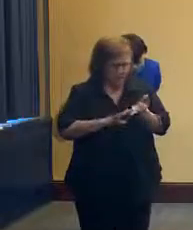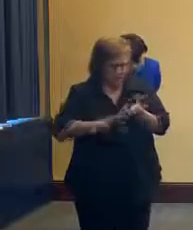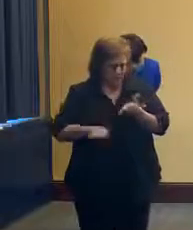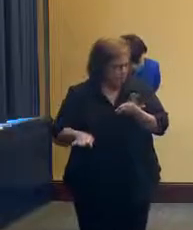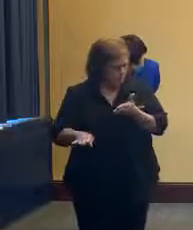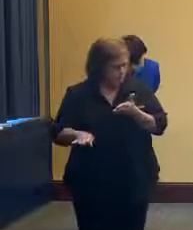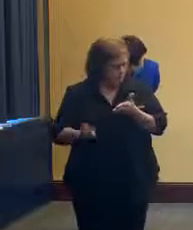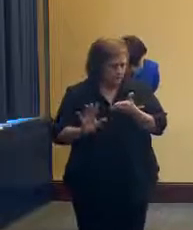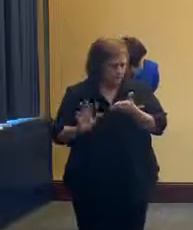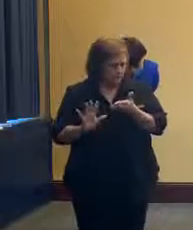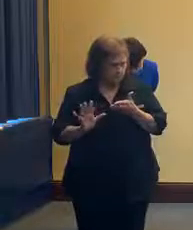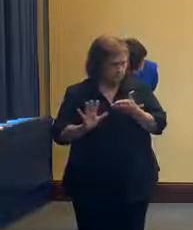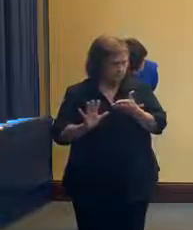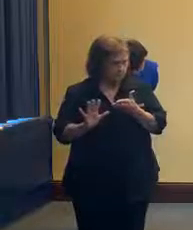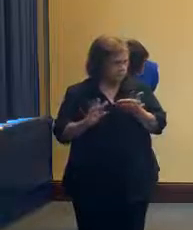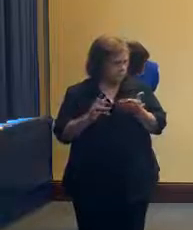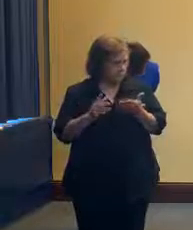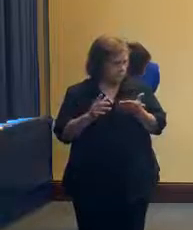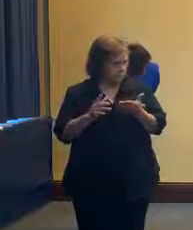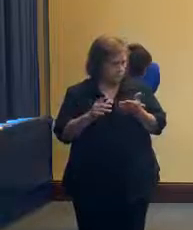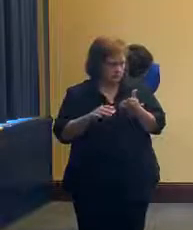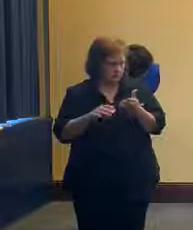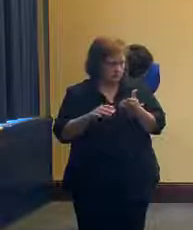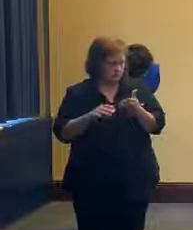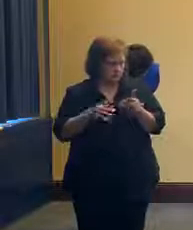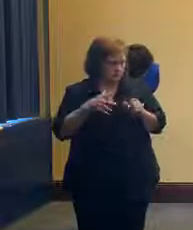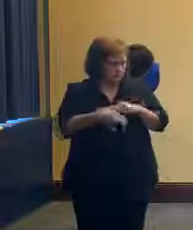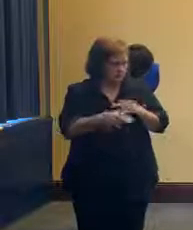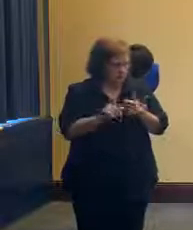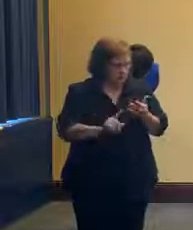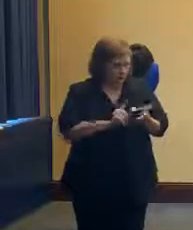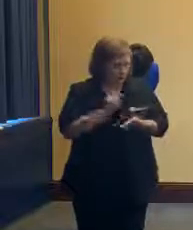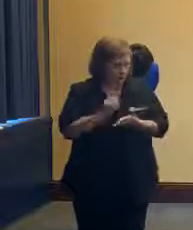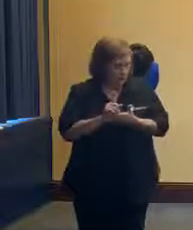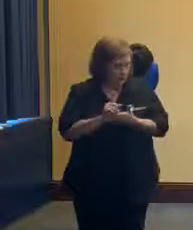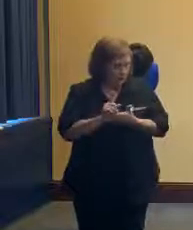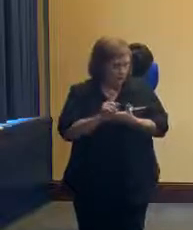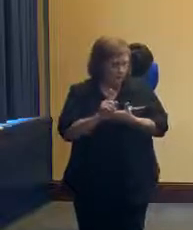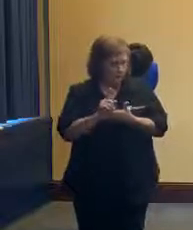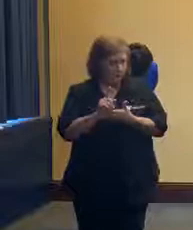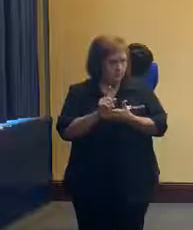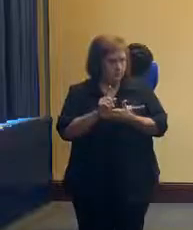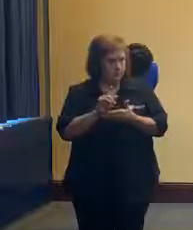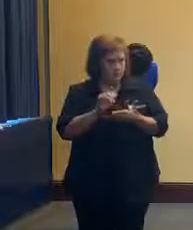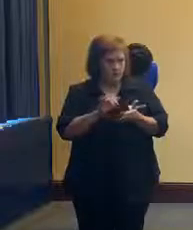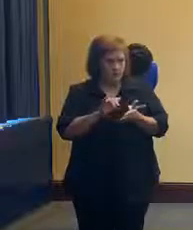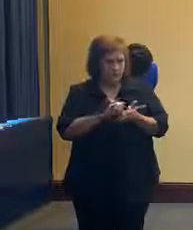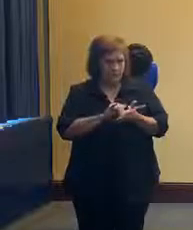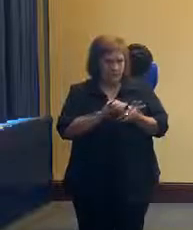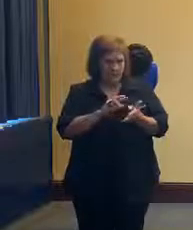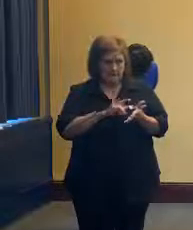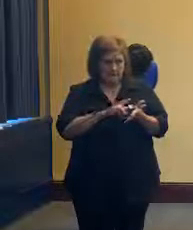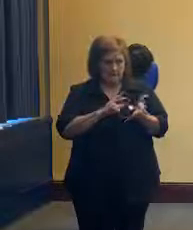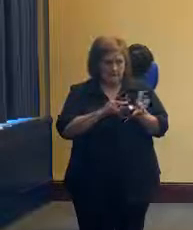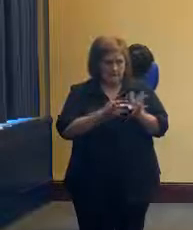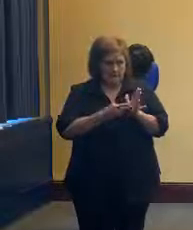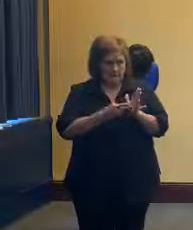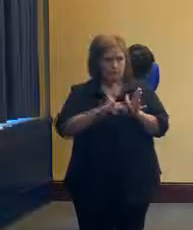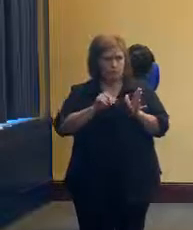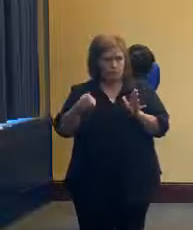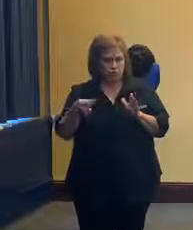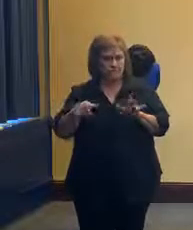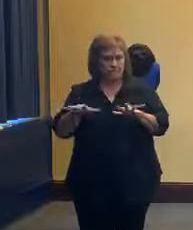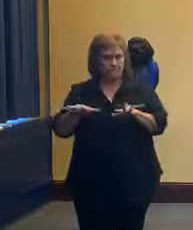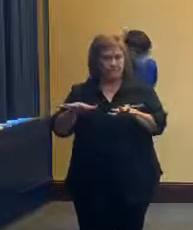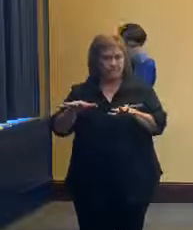or reductions in hours or anything for current employees, that's just employees that aren't being hired